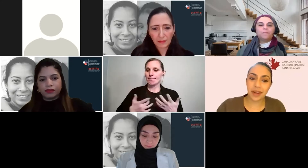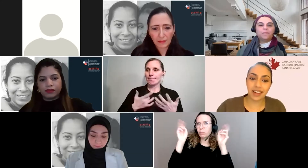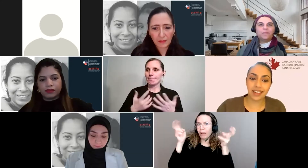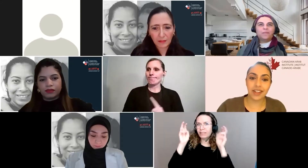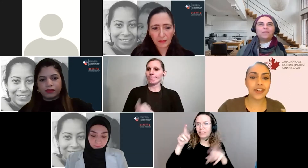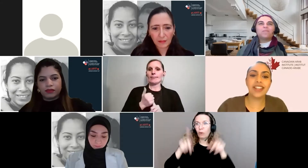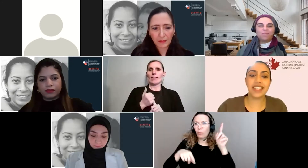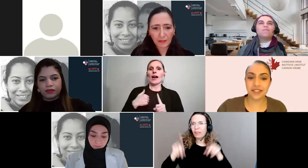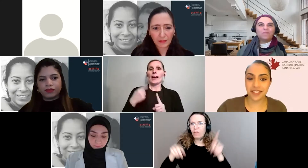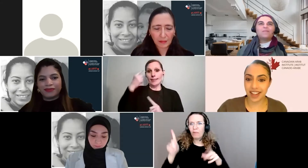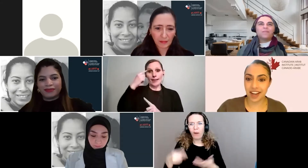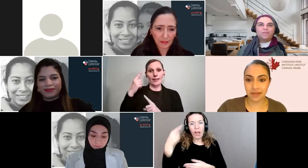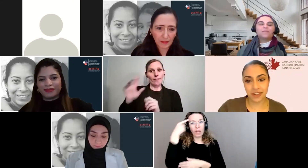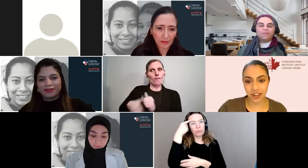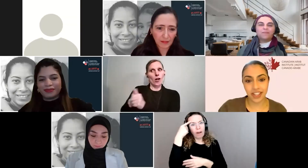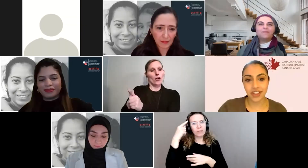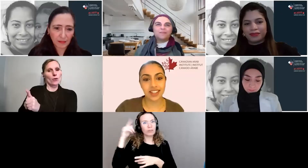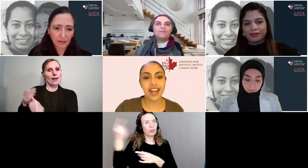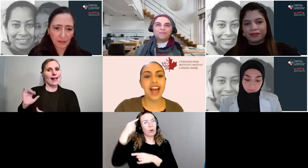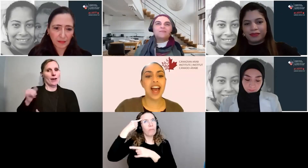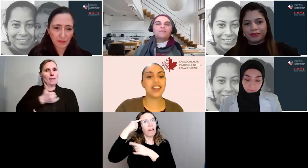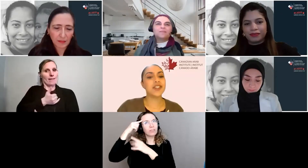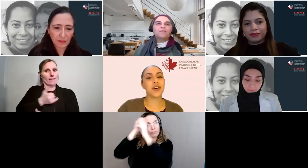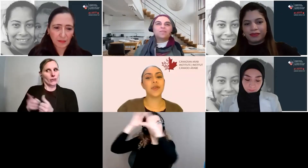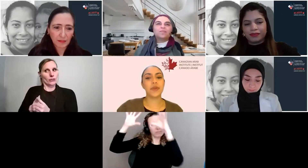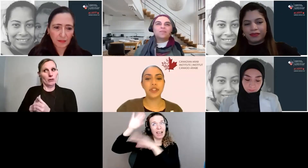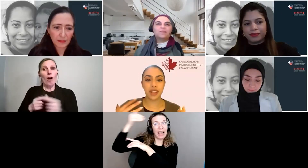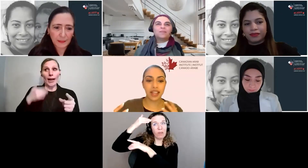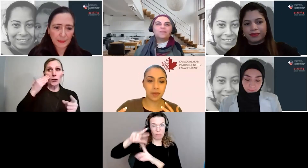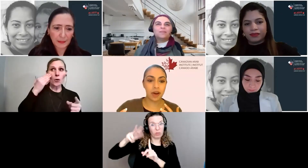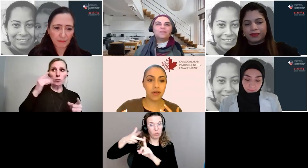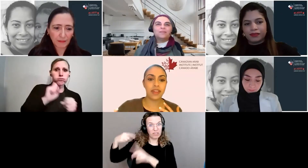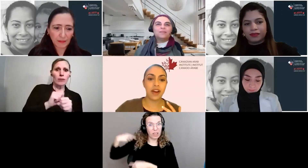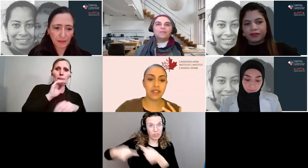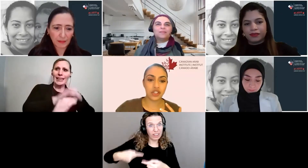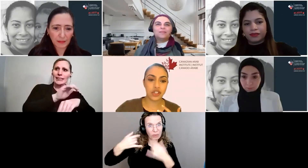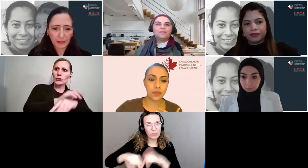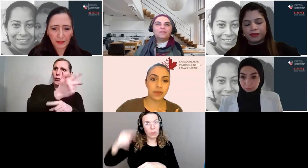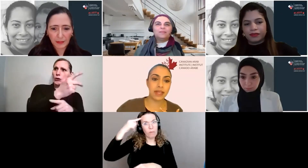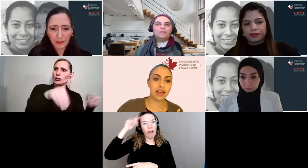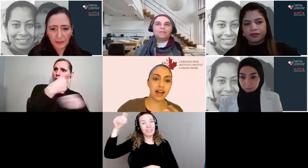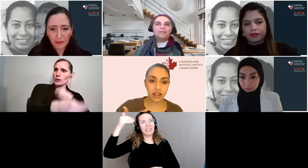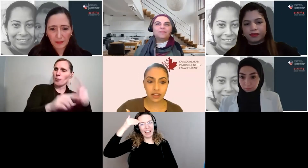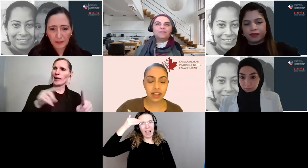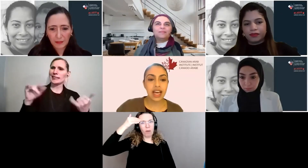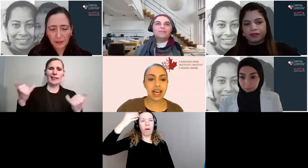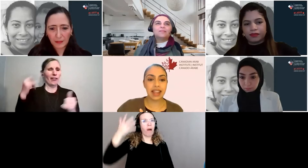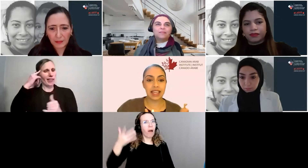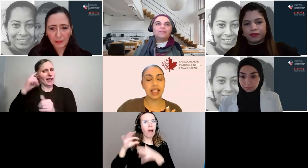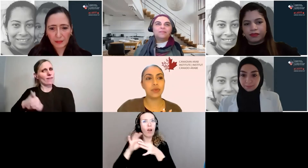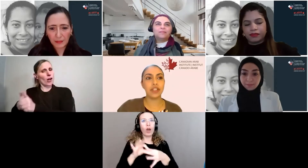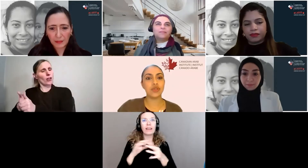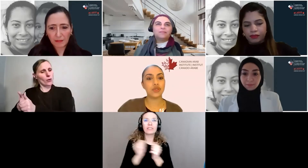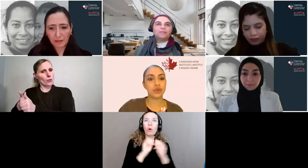in Arabic, regardless of the fact that I'm third generation. And so when you think about that relationship with mental health, I